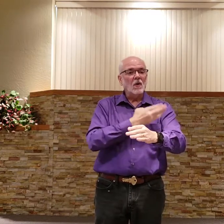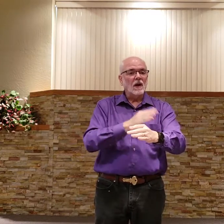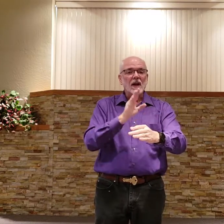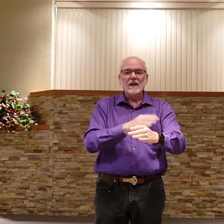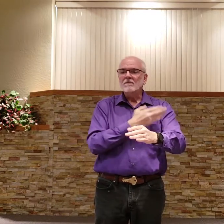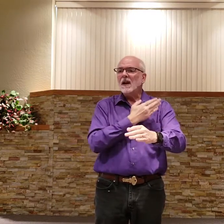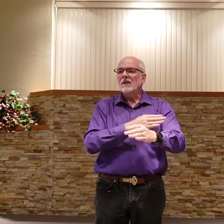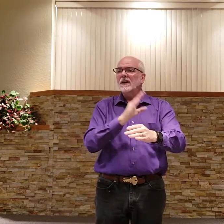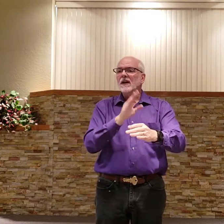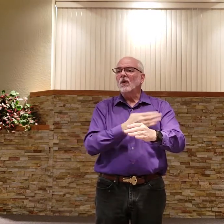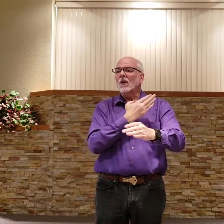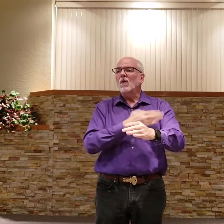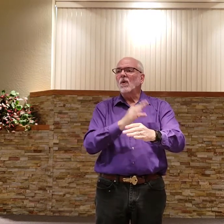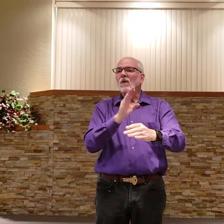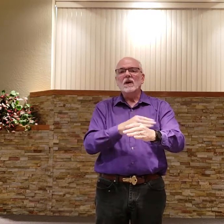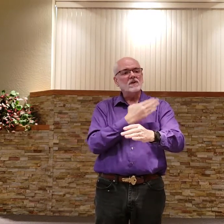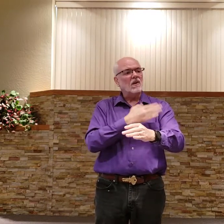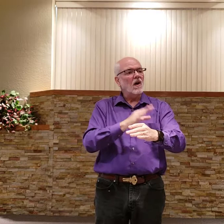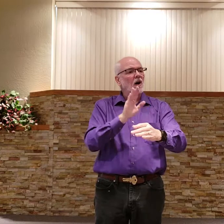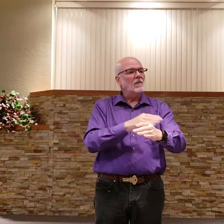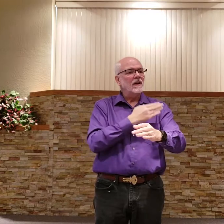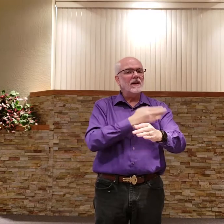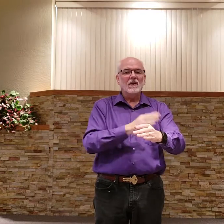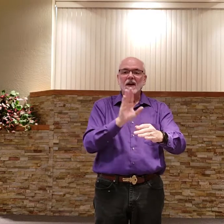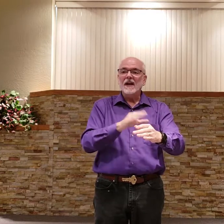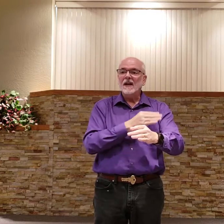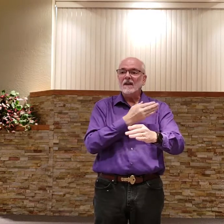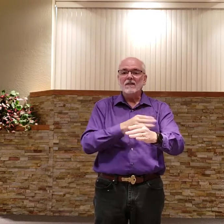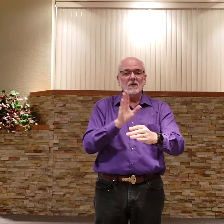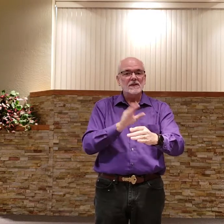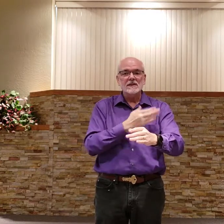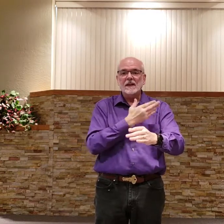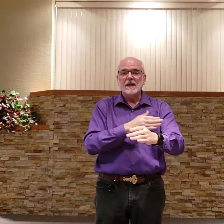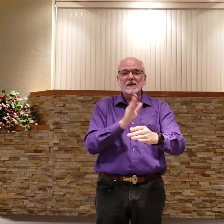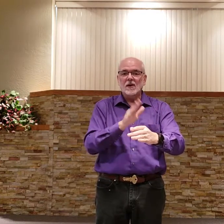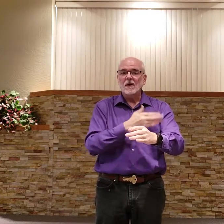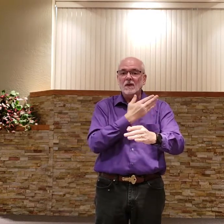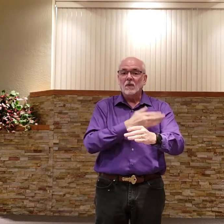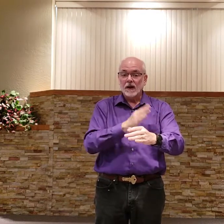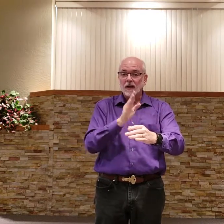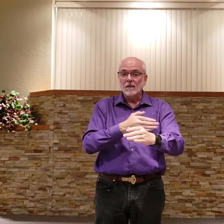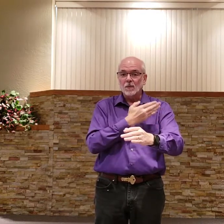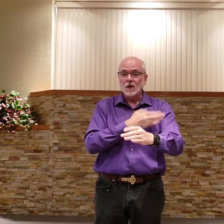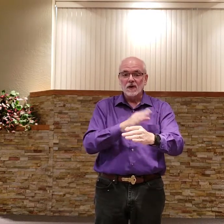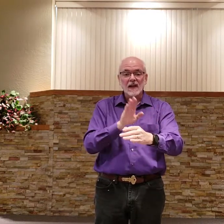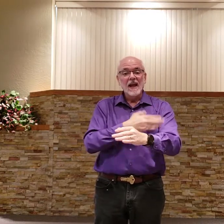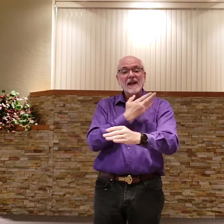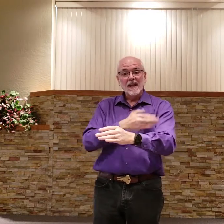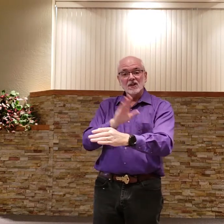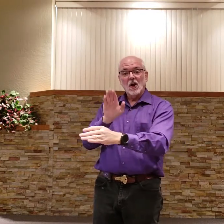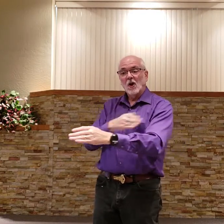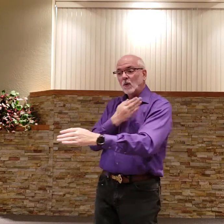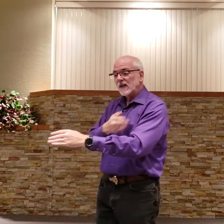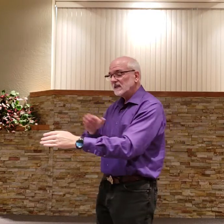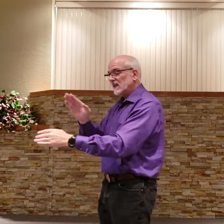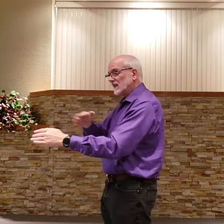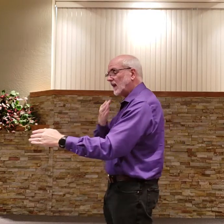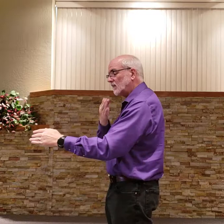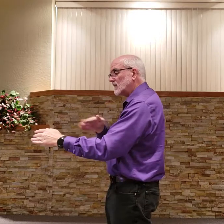or melody, or chorus, or harmony, or any of those singy, songy, white type words, it's always the same